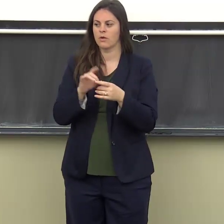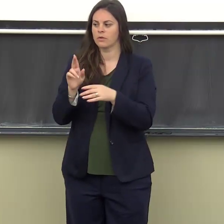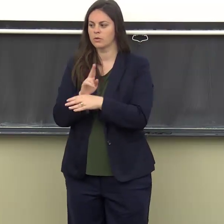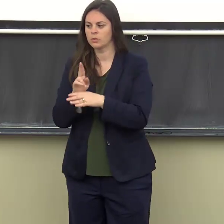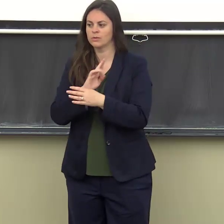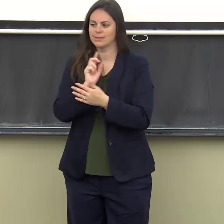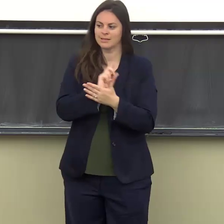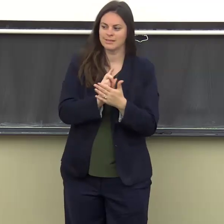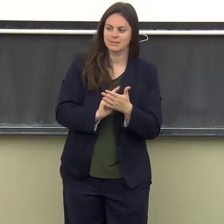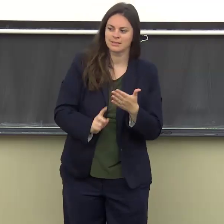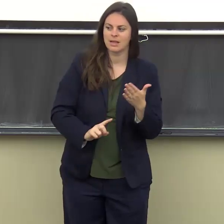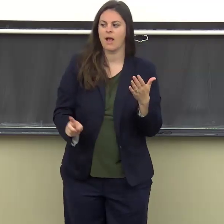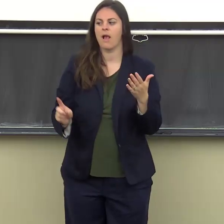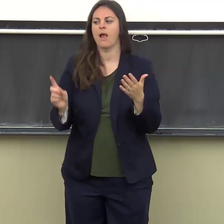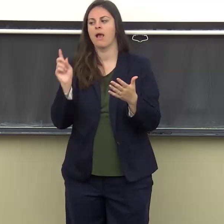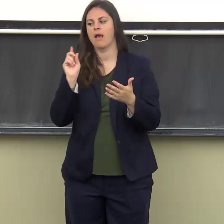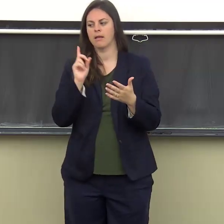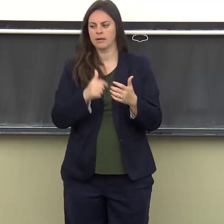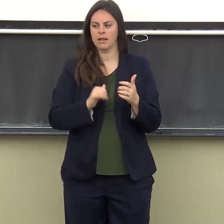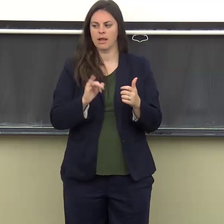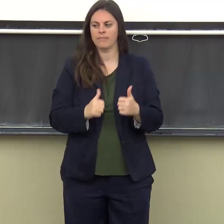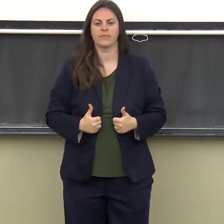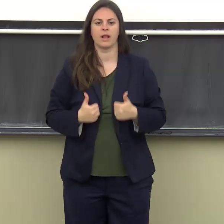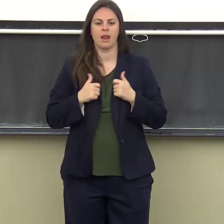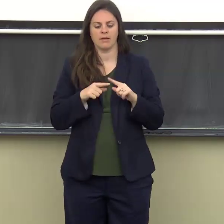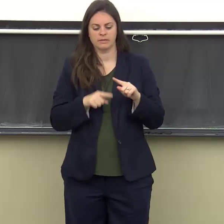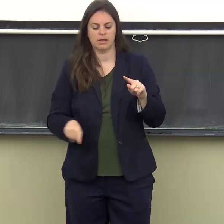up the life cycle, shutting down of,